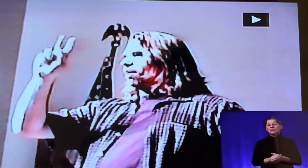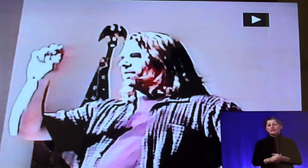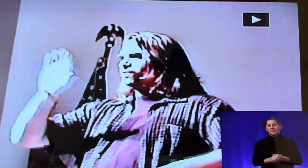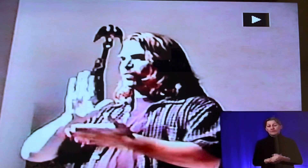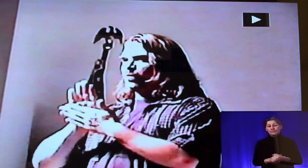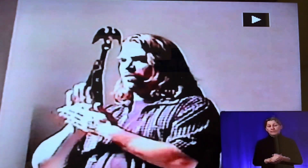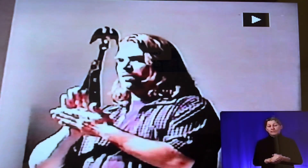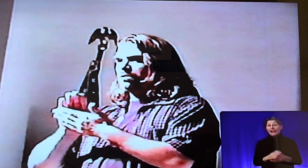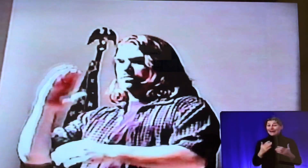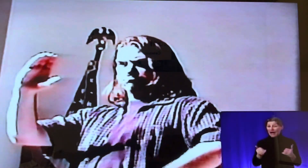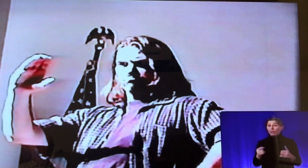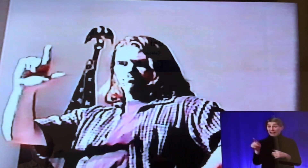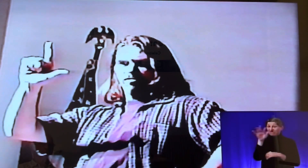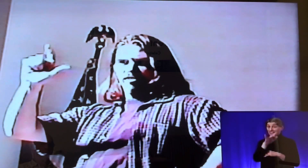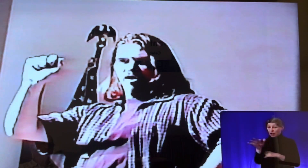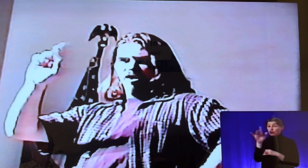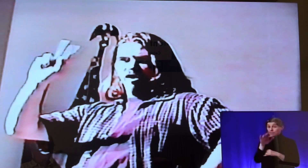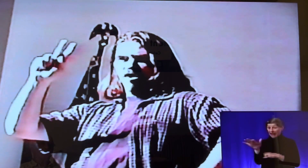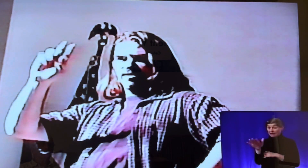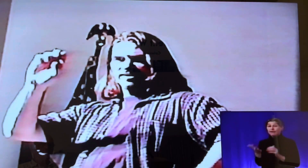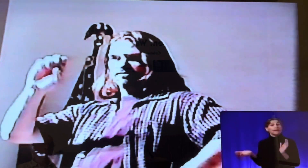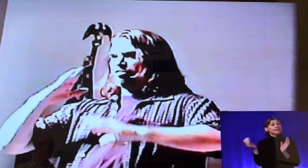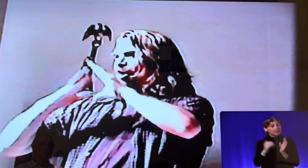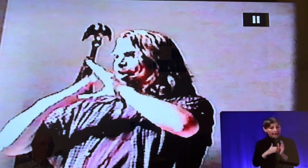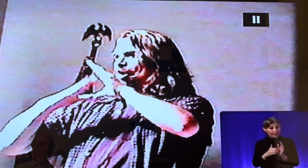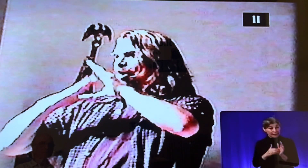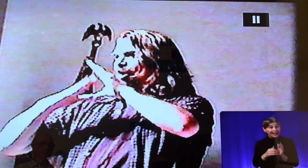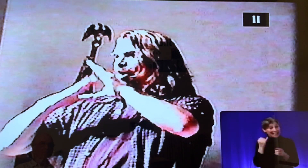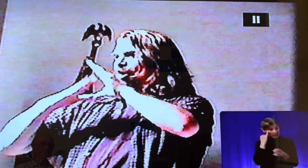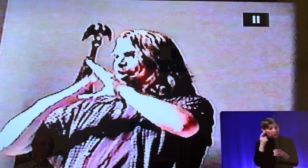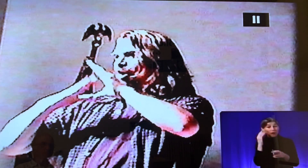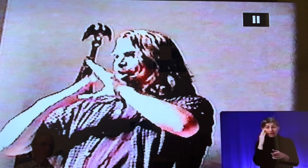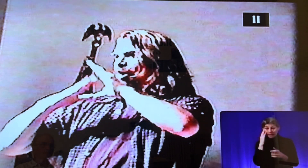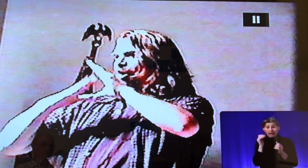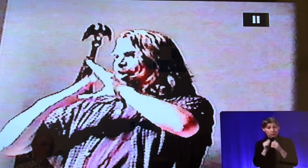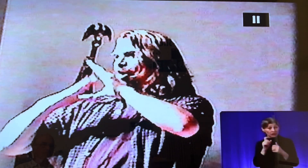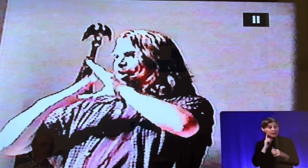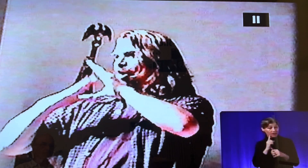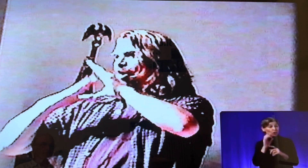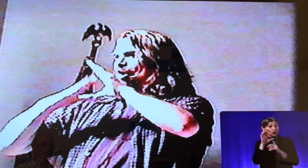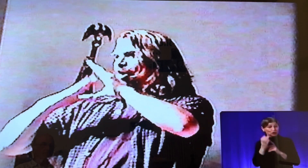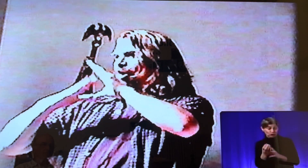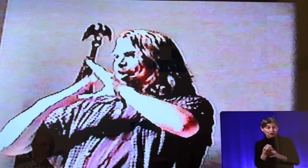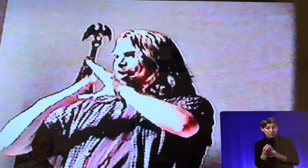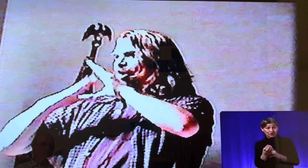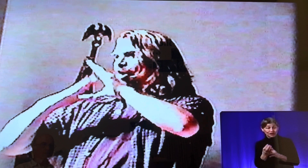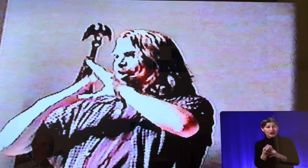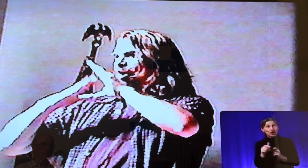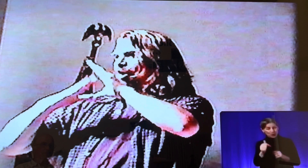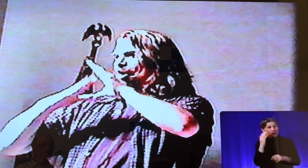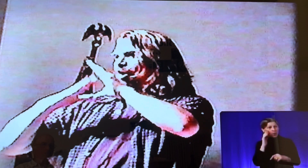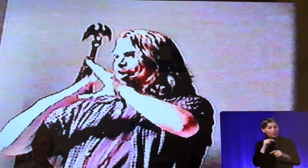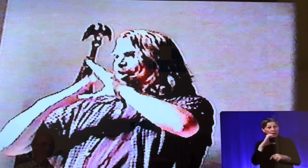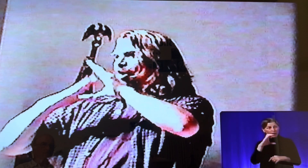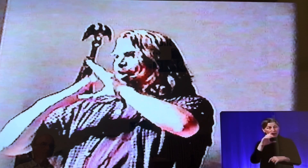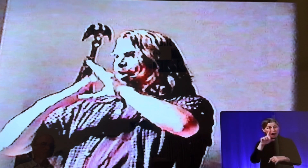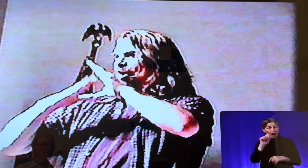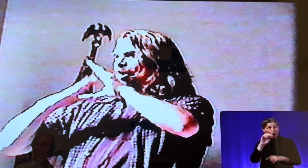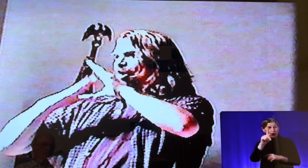Now he finger spells, and once again, if you're familiar with deaf culture, you know about Clark School as being an